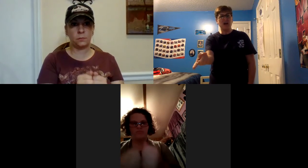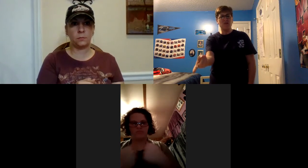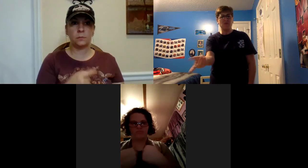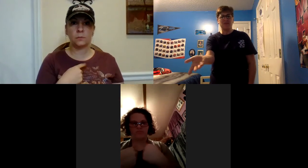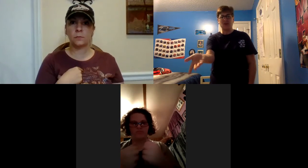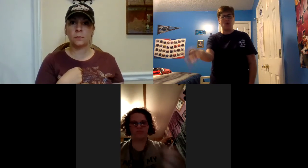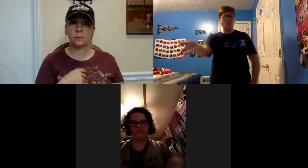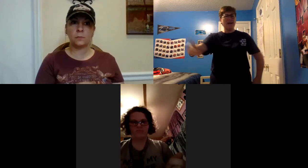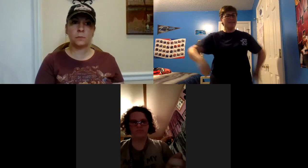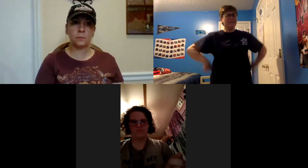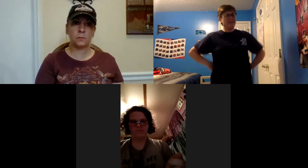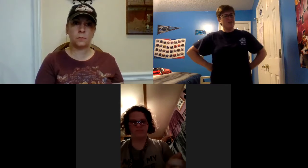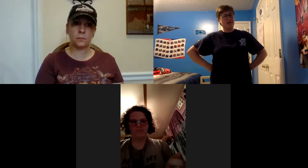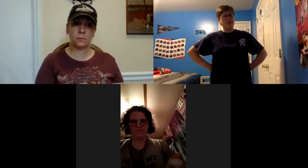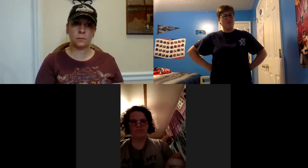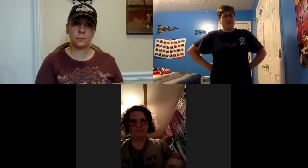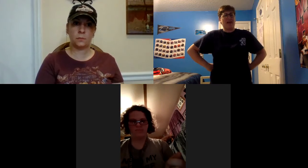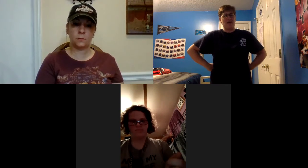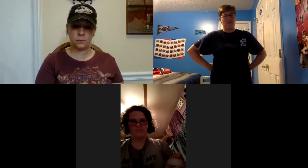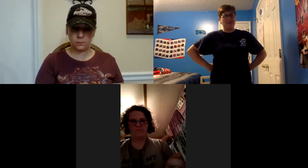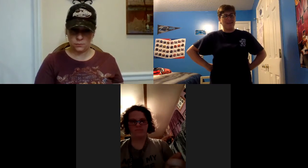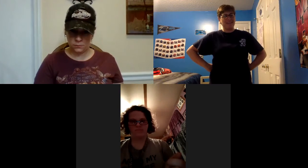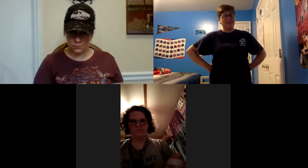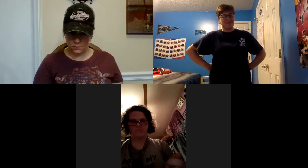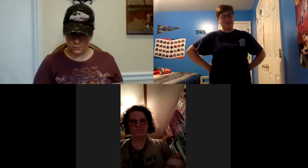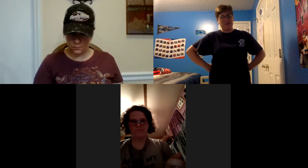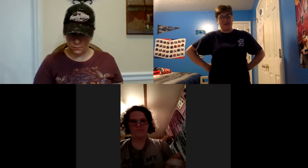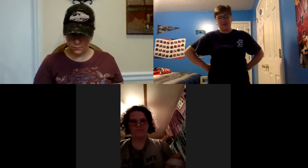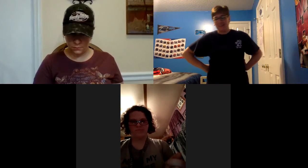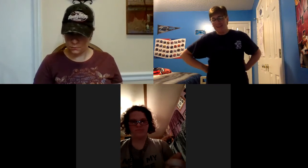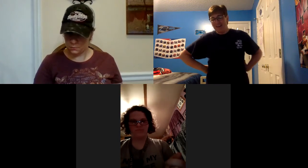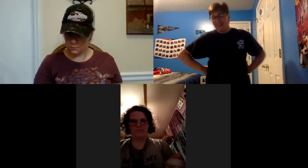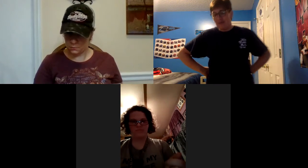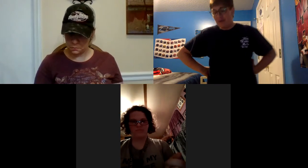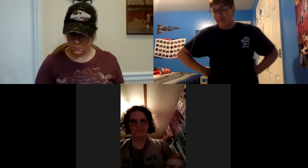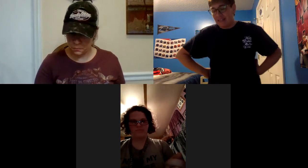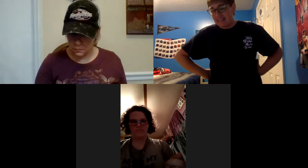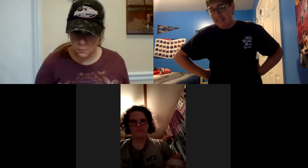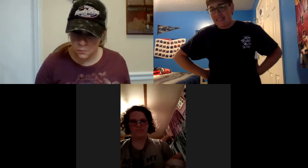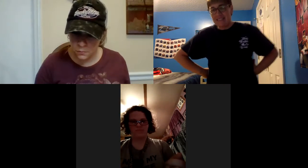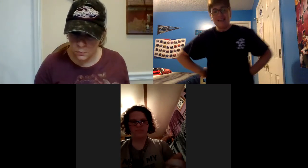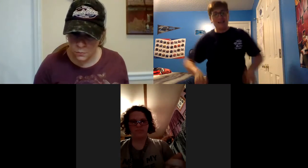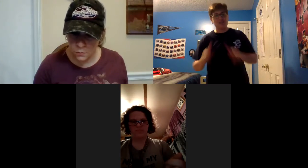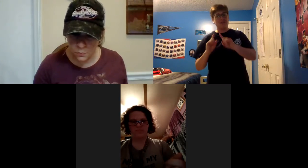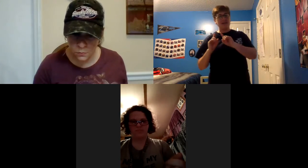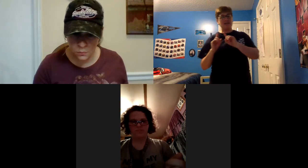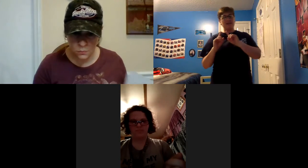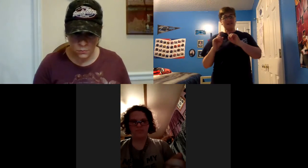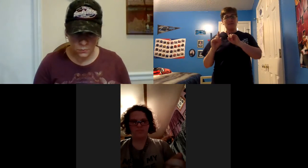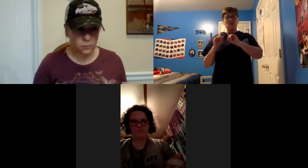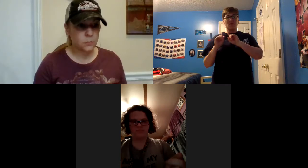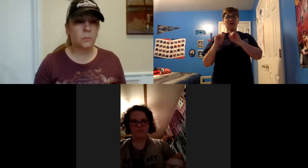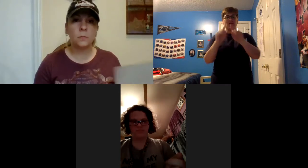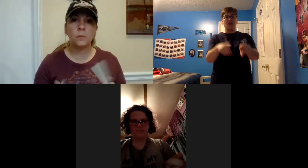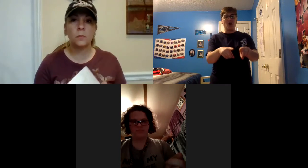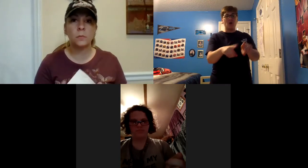put come with go. Why didn't I do come with that one? That's really weird. That would have made sense, because you've got